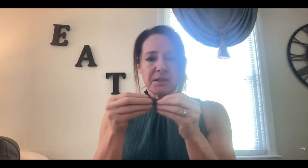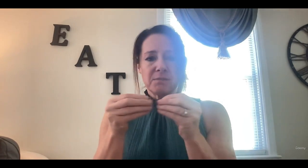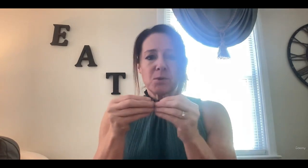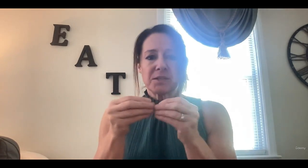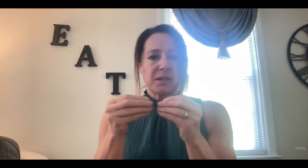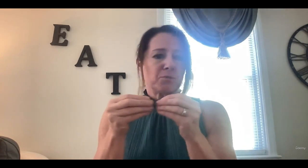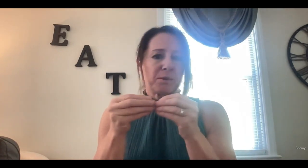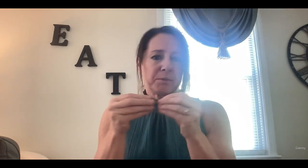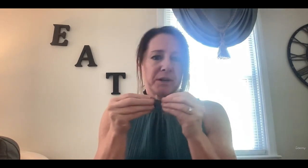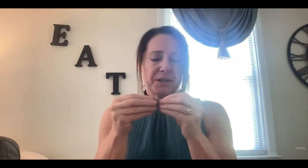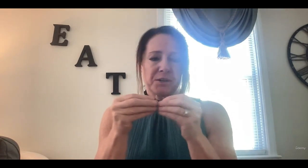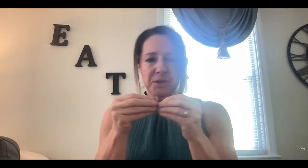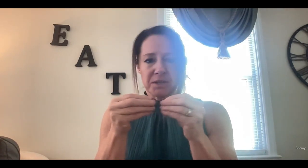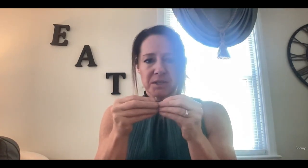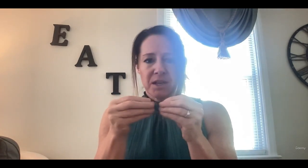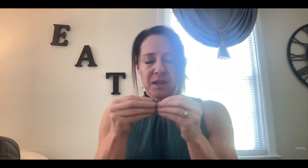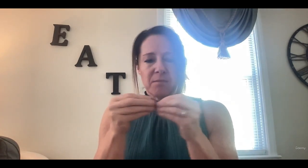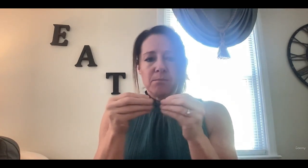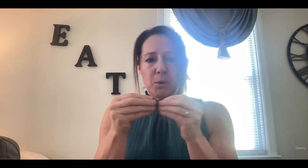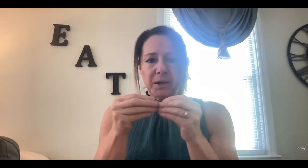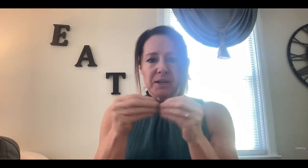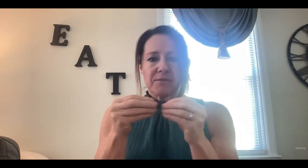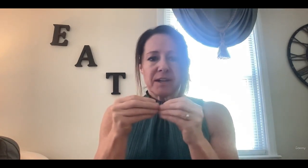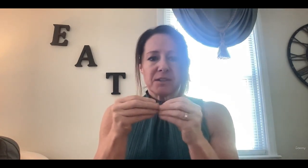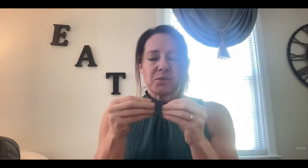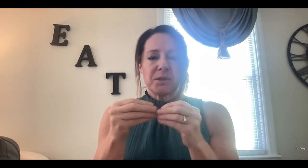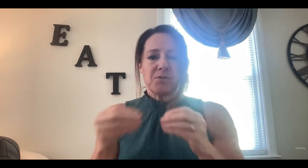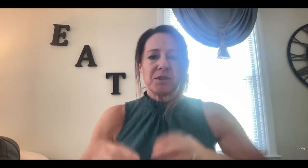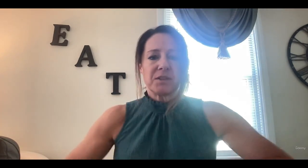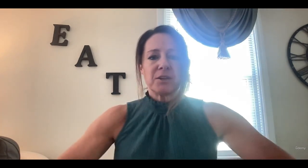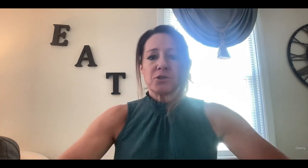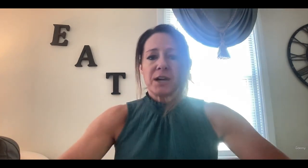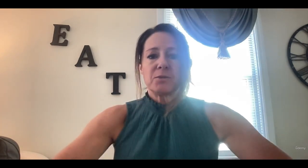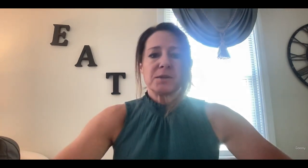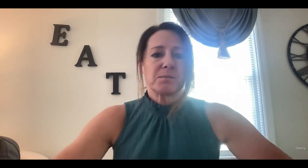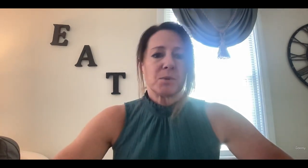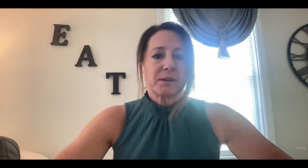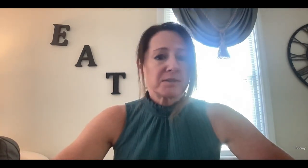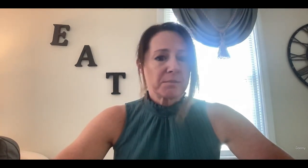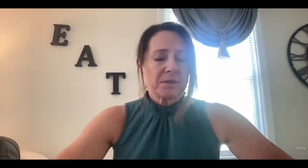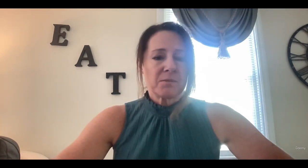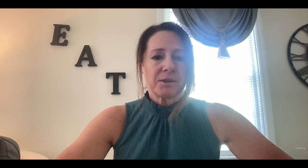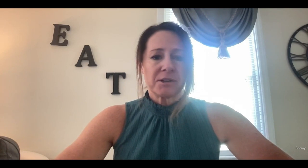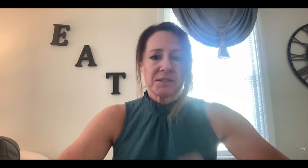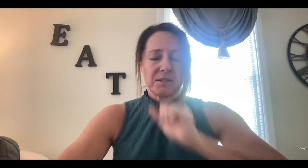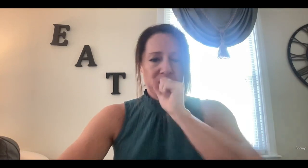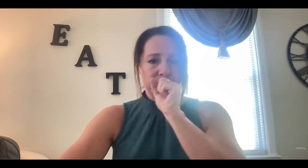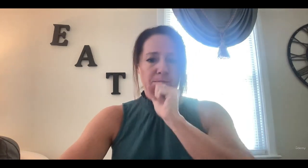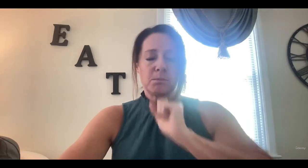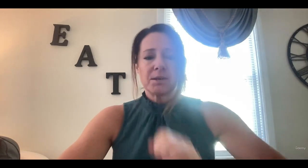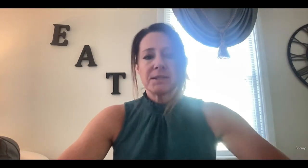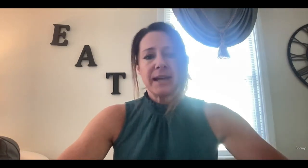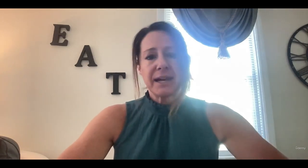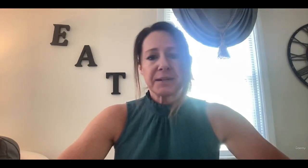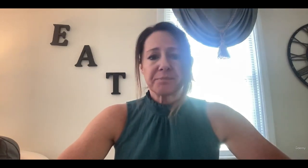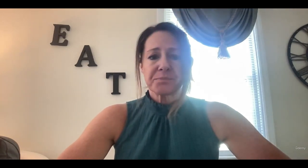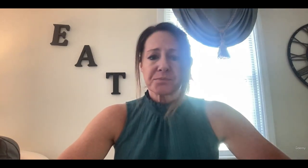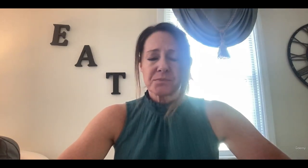more sign. You probably already know this. More, right? So when you think that your child wants more of something, whether it's more snack,